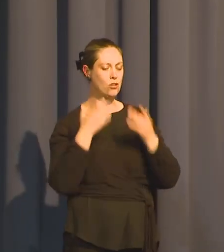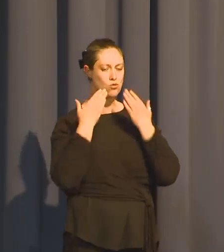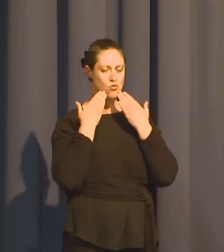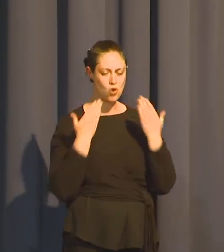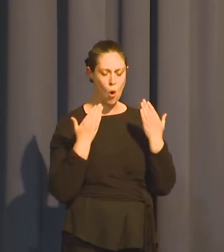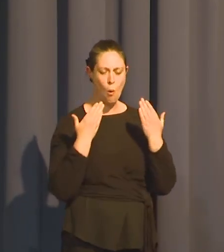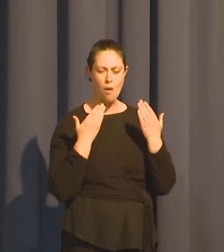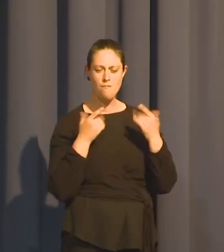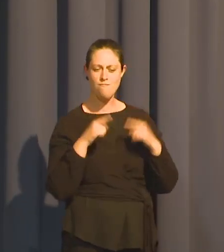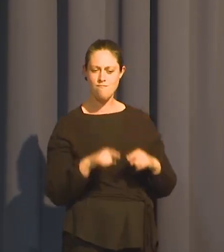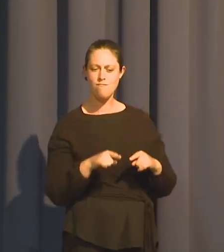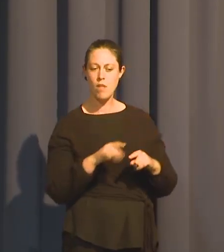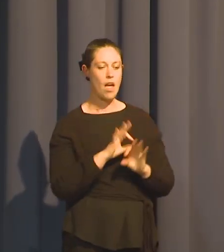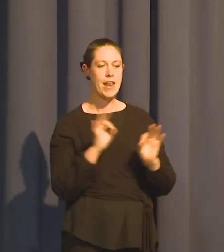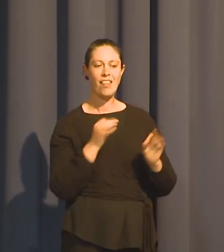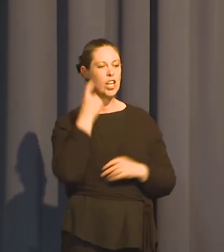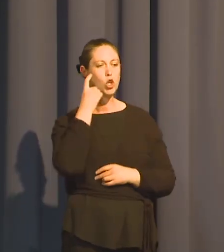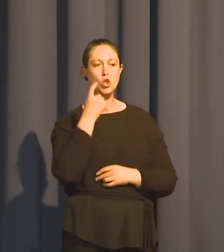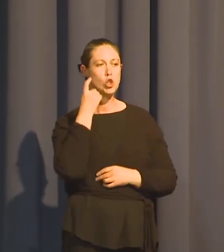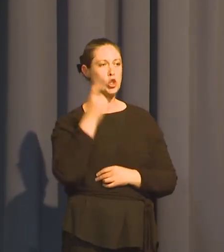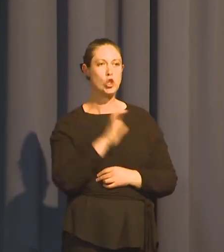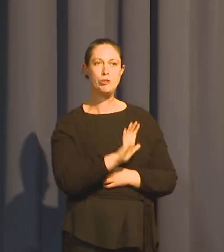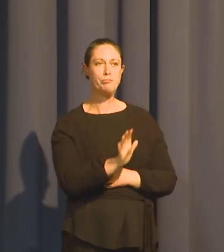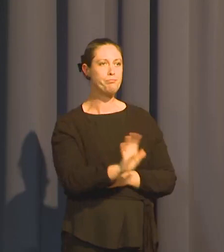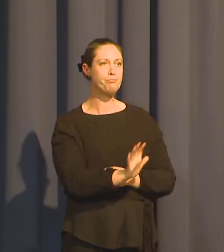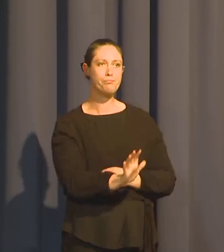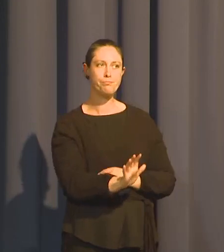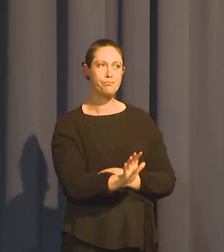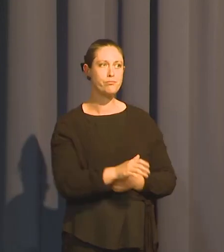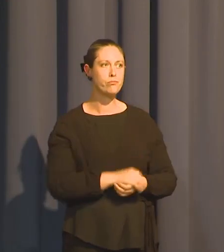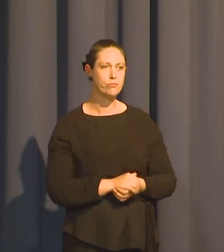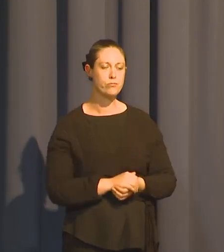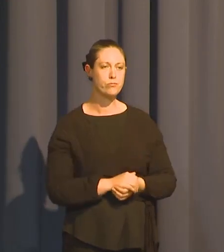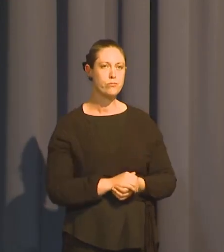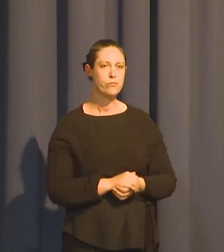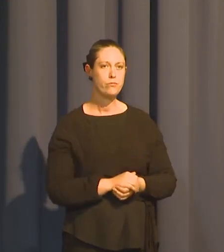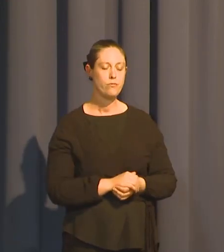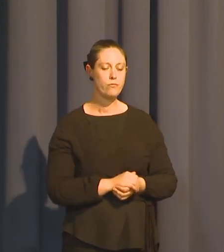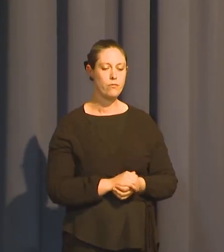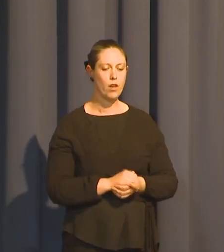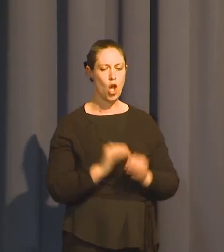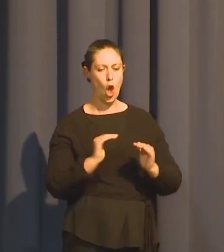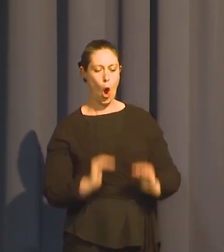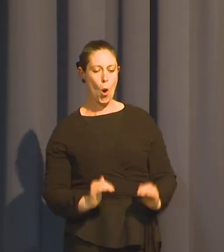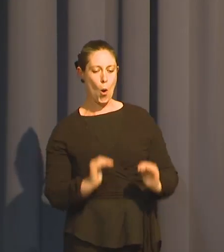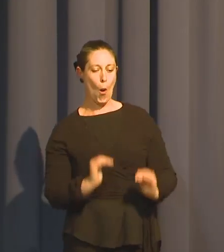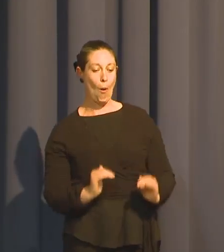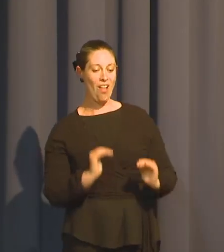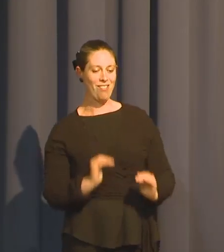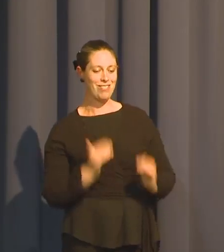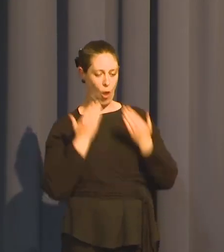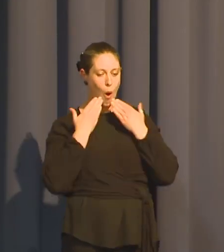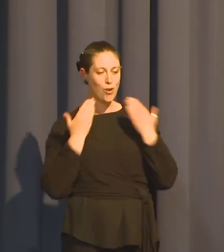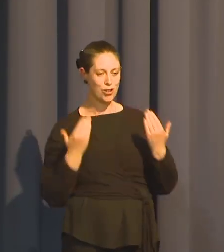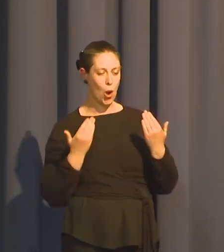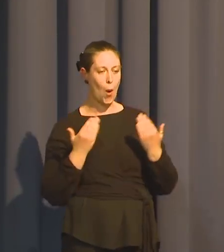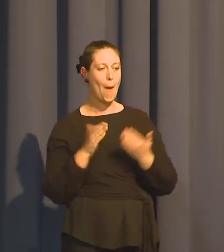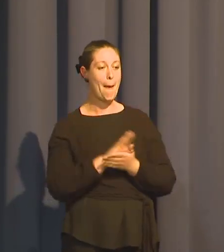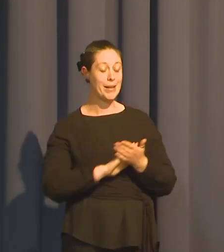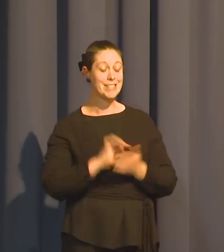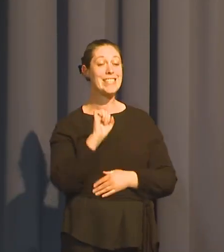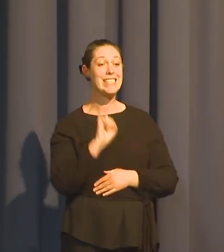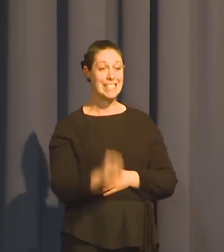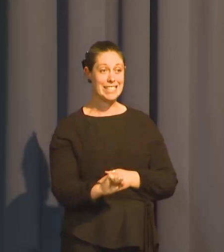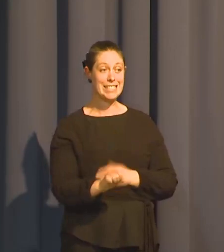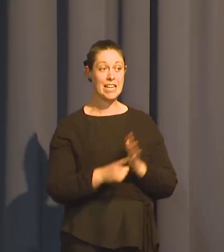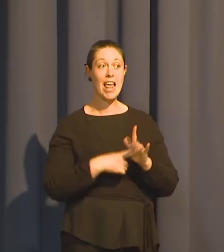do not raise concerns. At these low levels, they certainly do give an indication that children are being